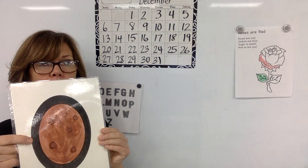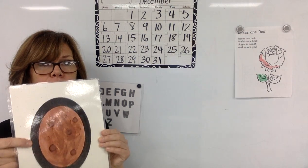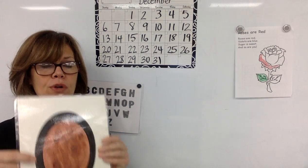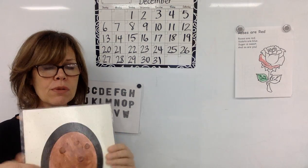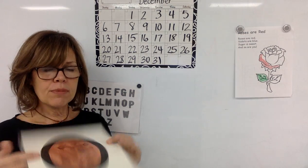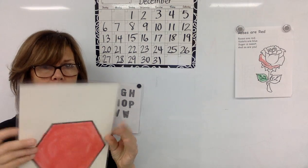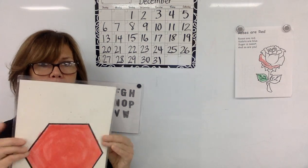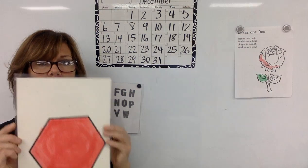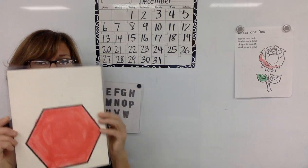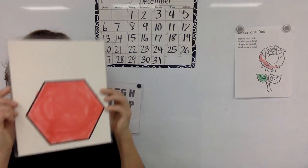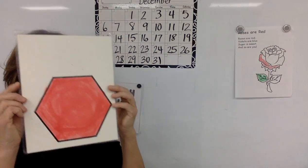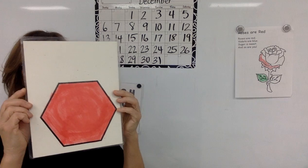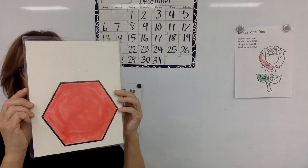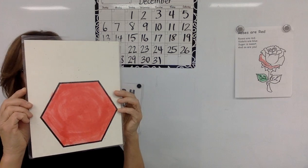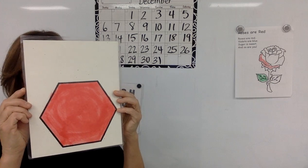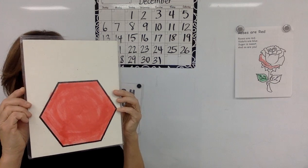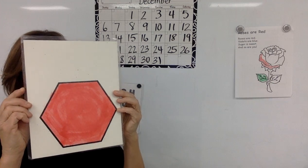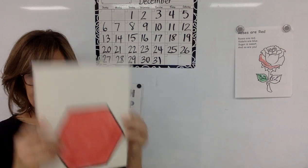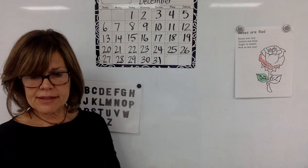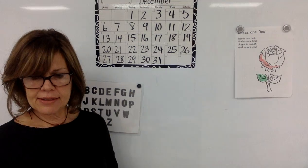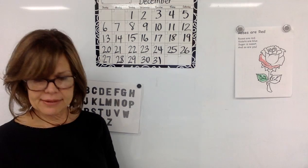oval, hexagon,